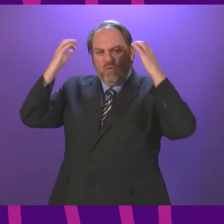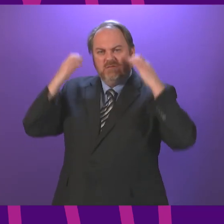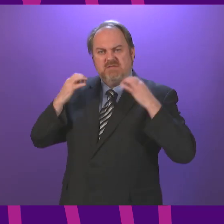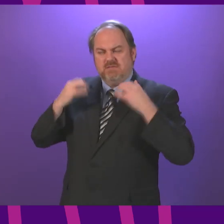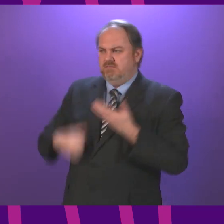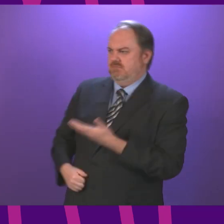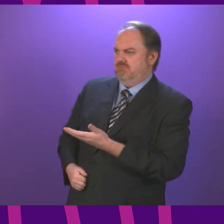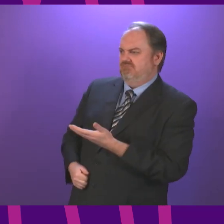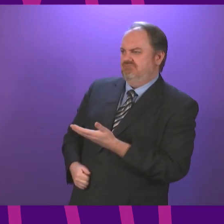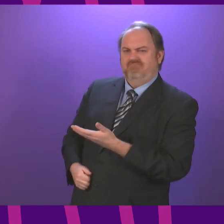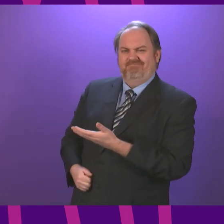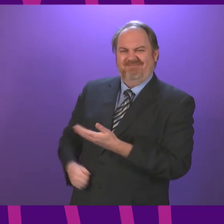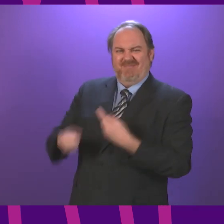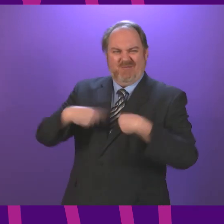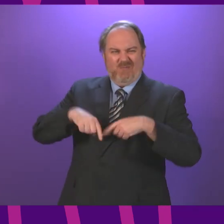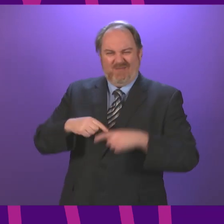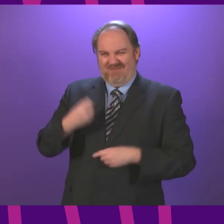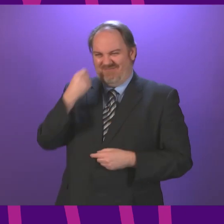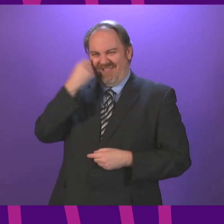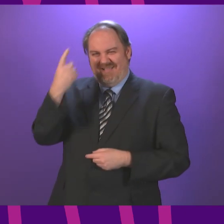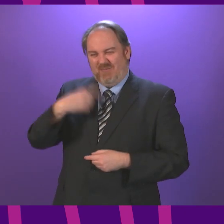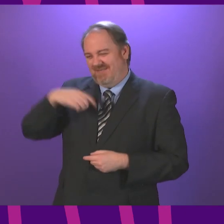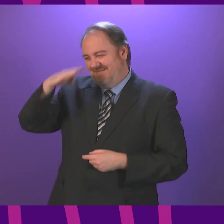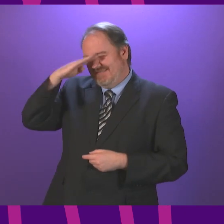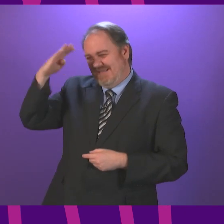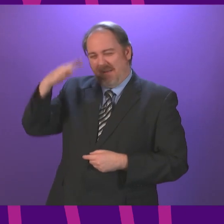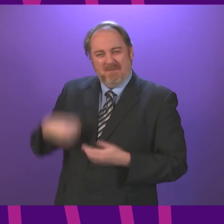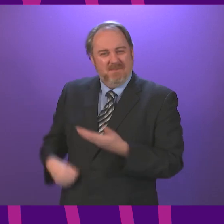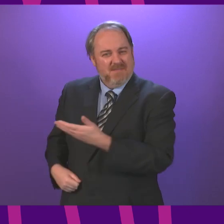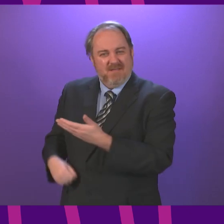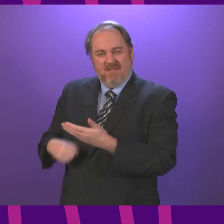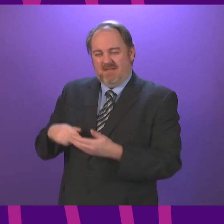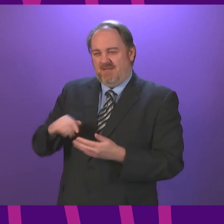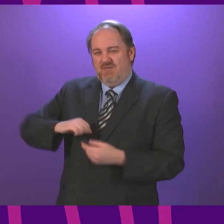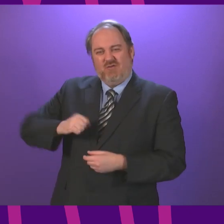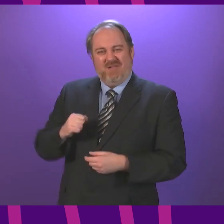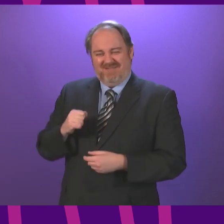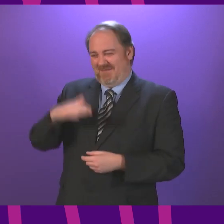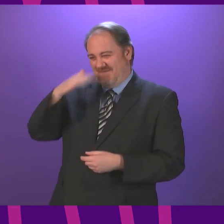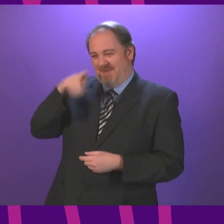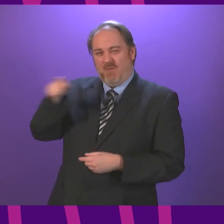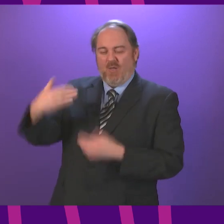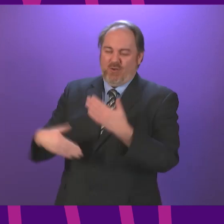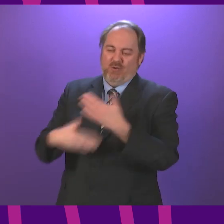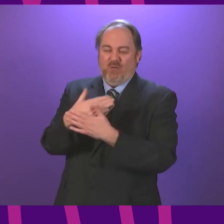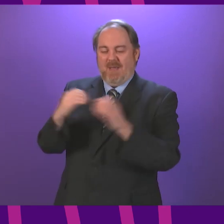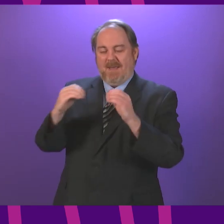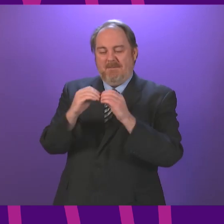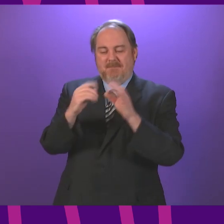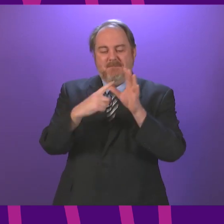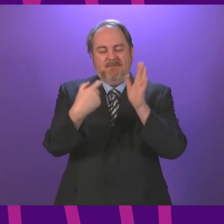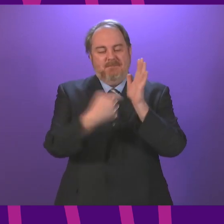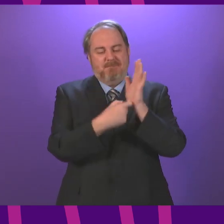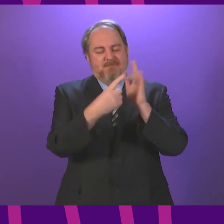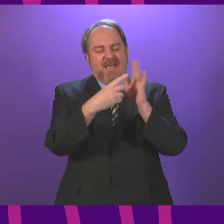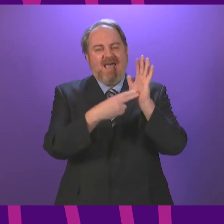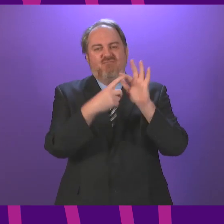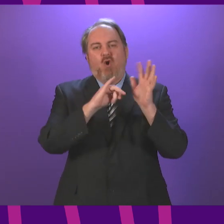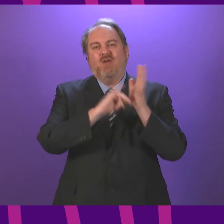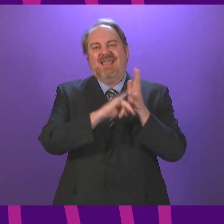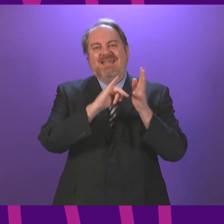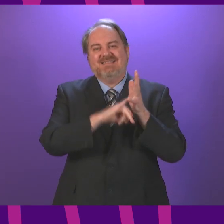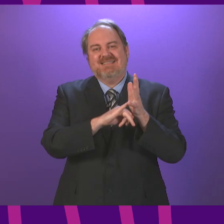across this country are becoming heartily sick of the soon-to-be Baroness Davidson lecturing anybody else on democracy.